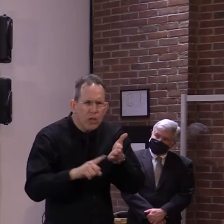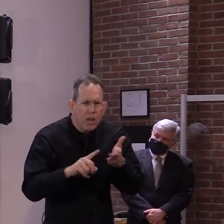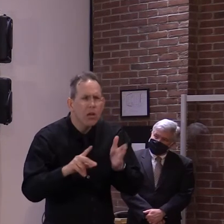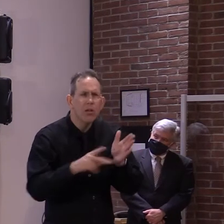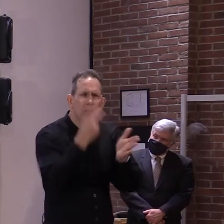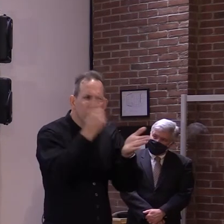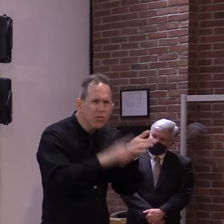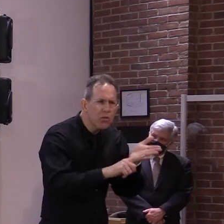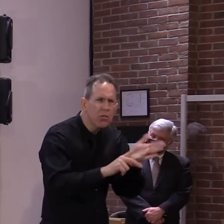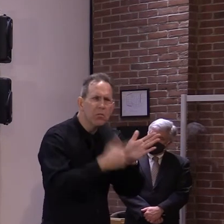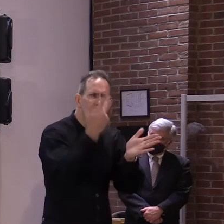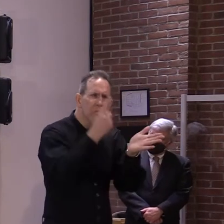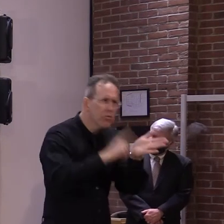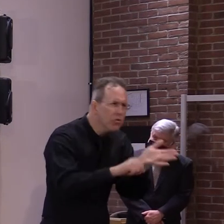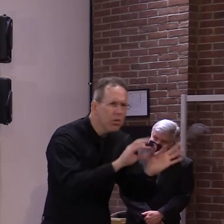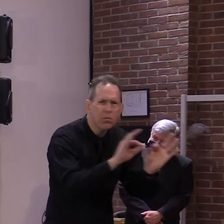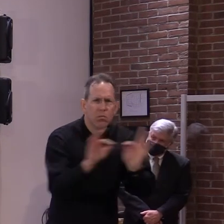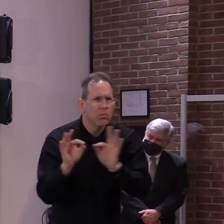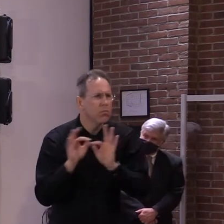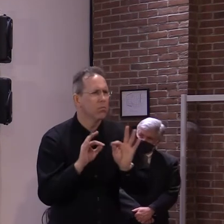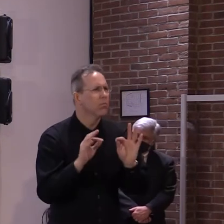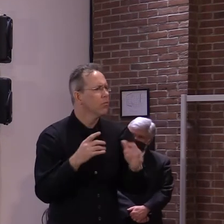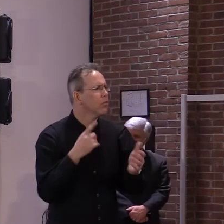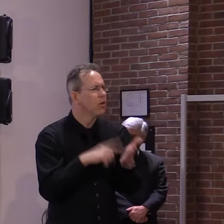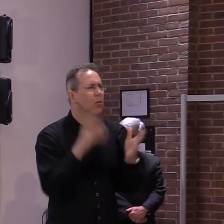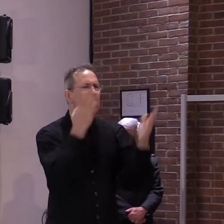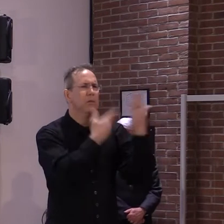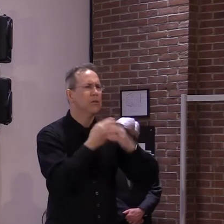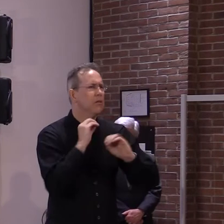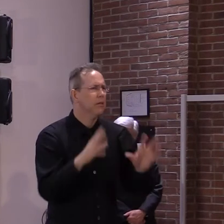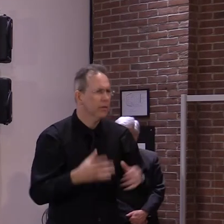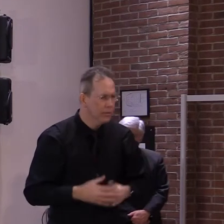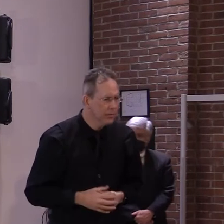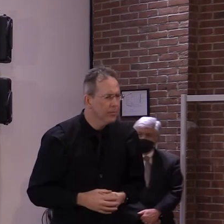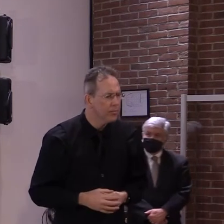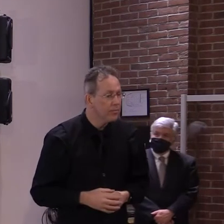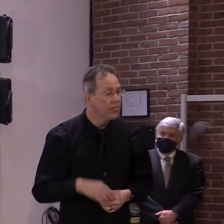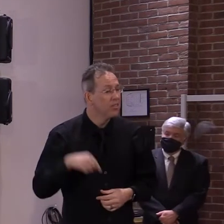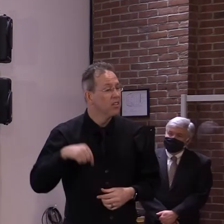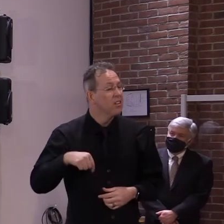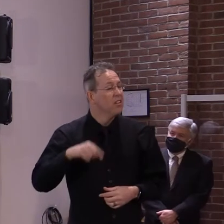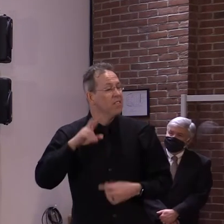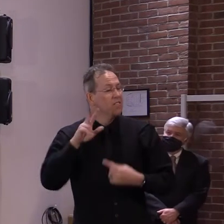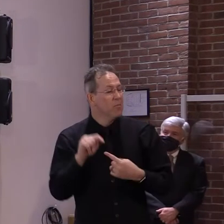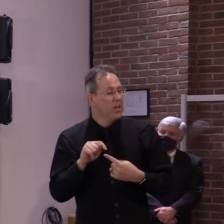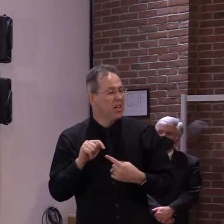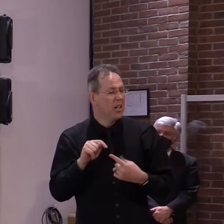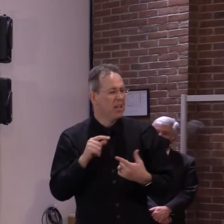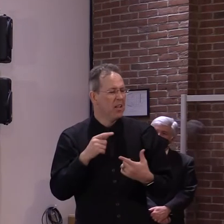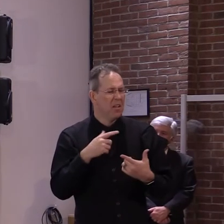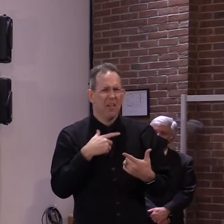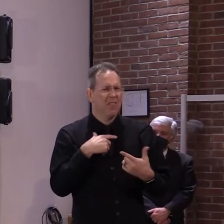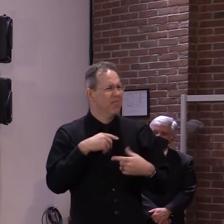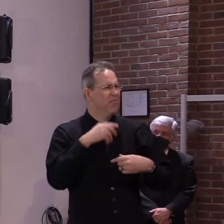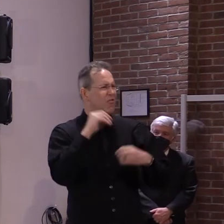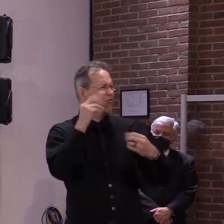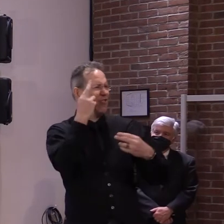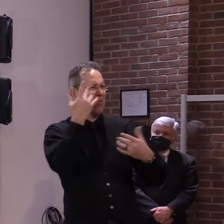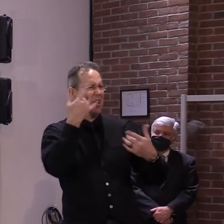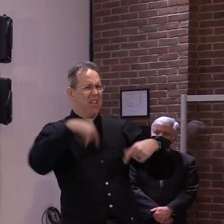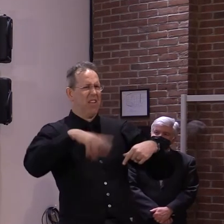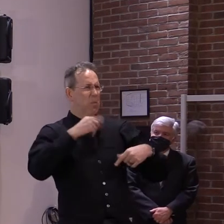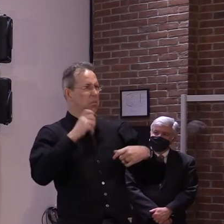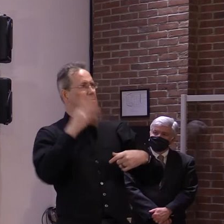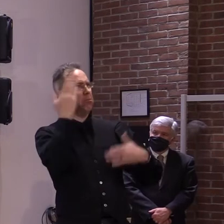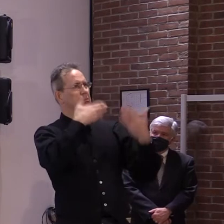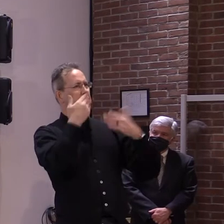hide any uh any numbers um there was no motivation you know from a political